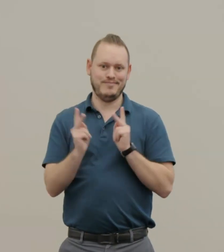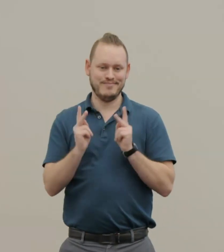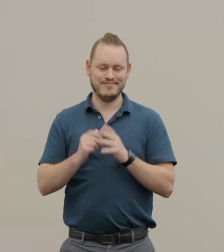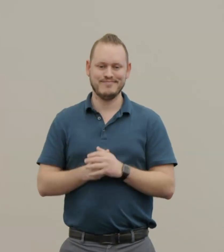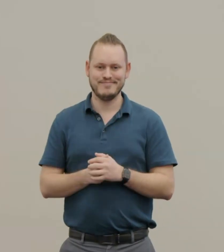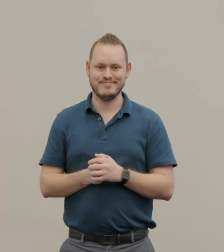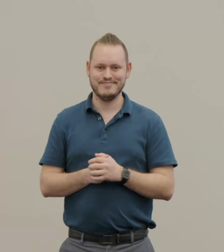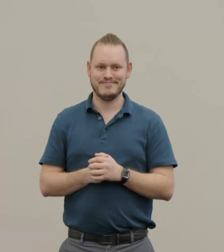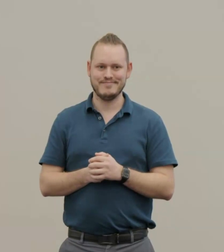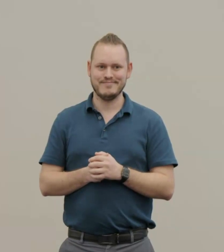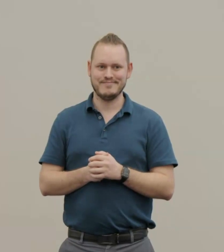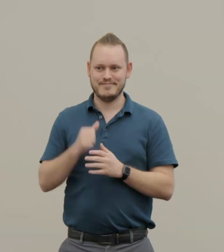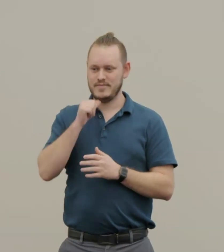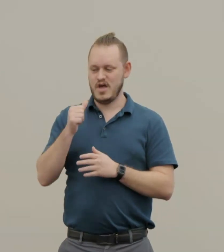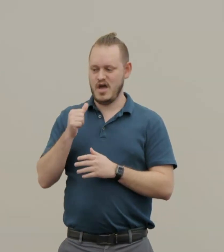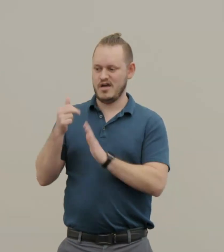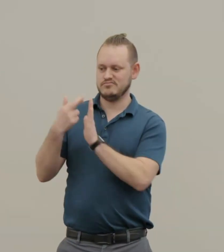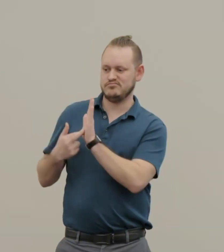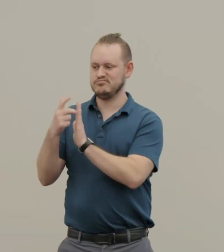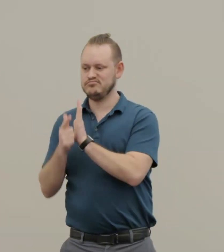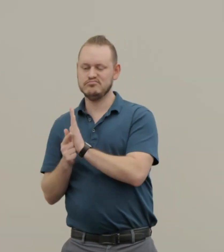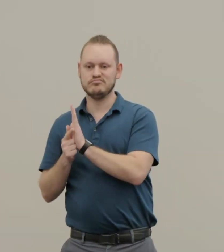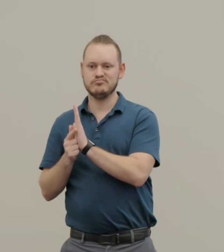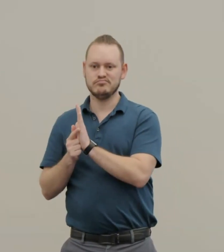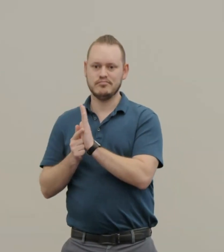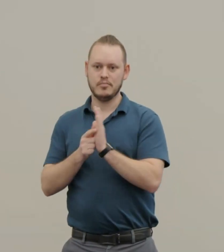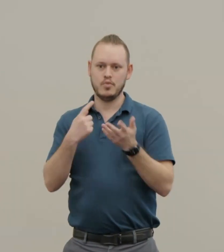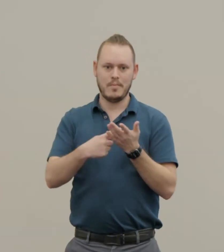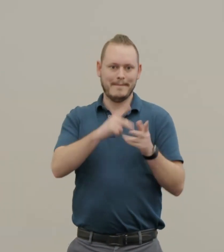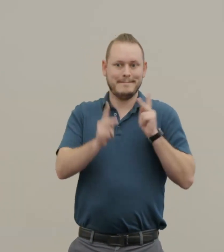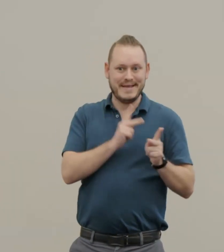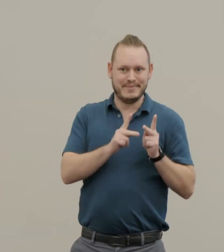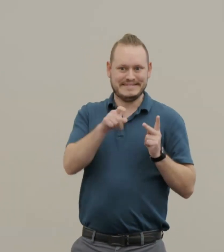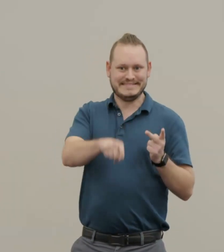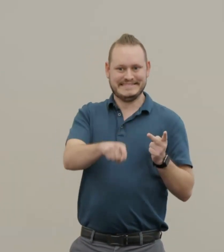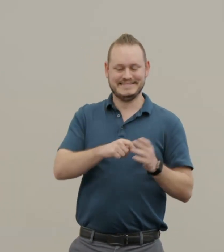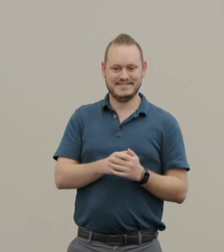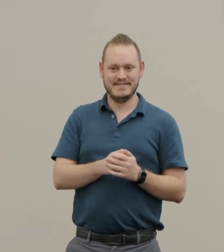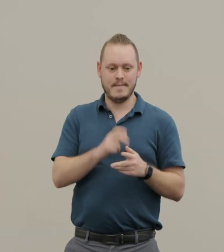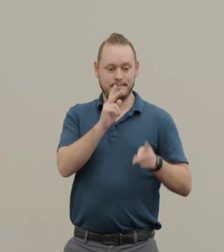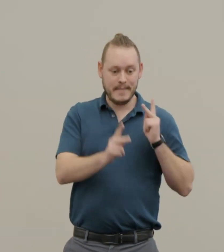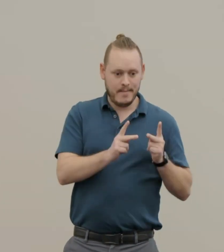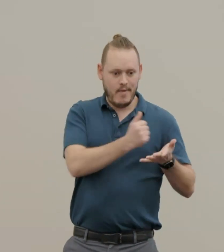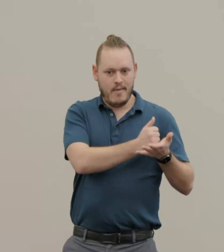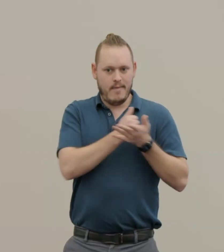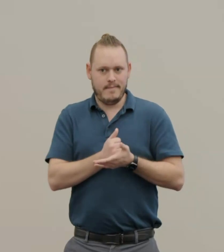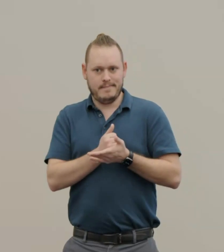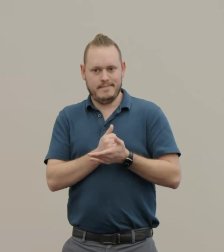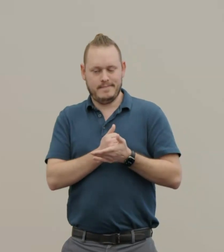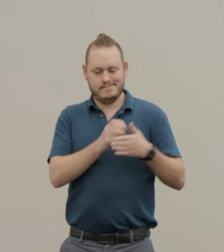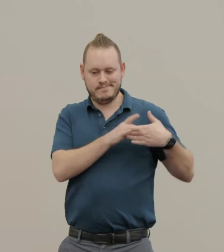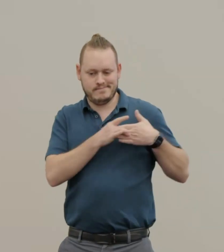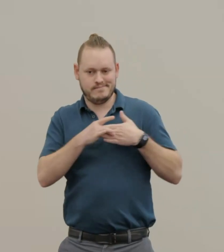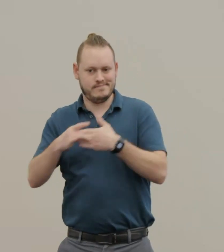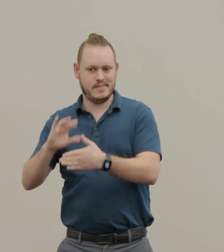Not meeting a regulation, meeting requirements. They help us guide our work,